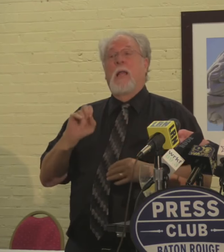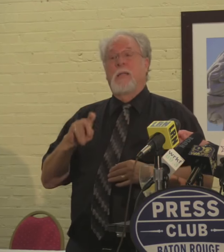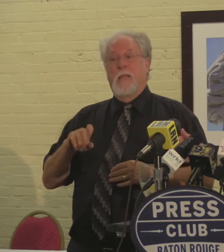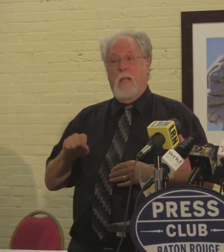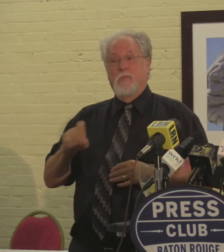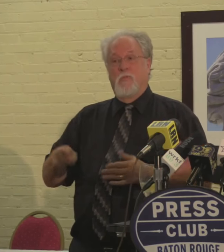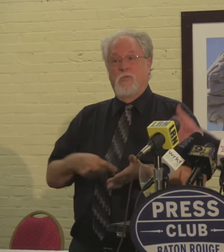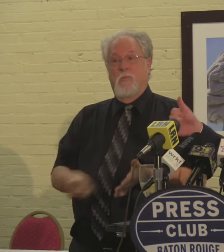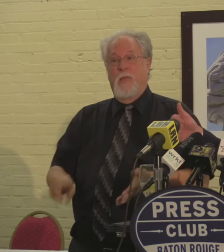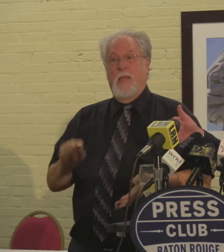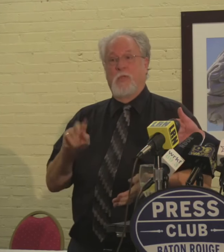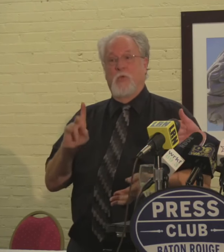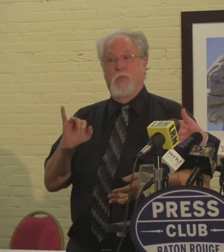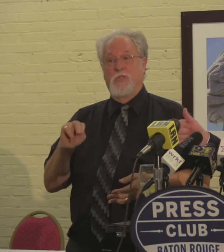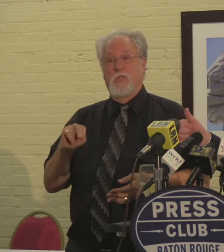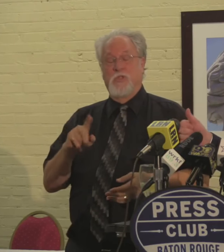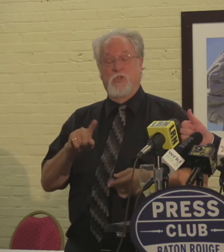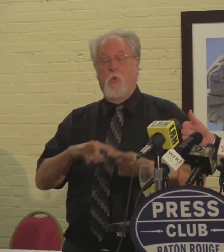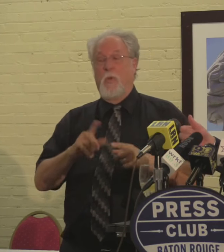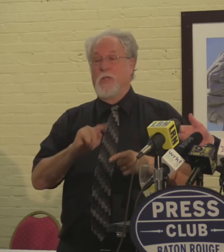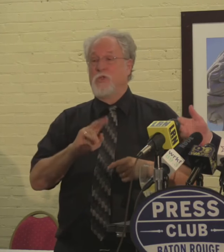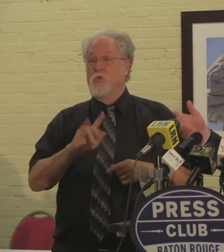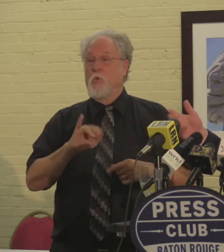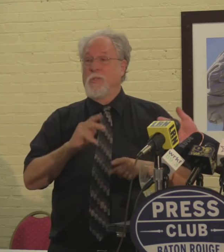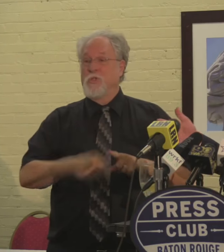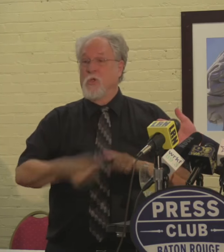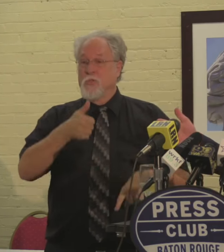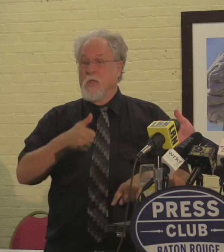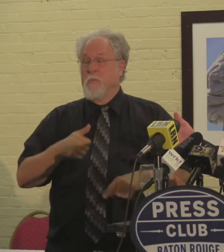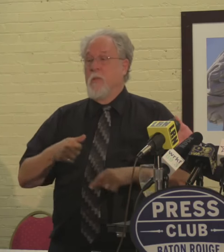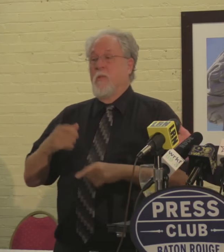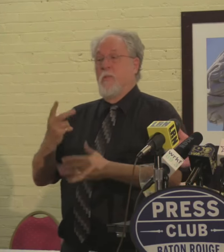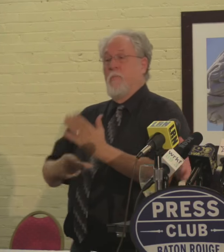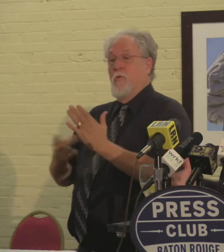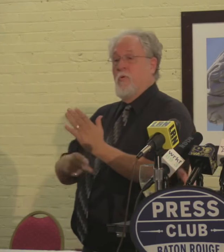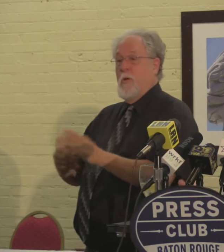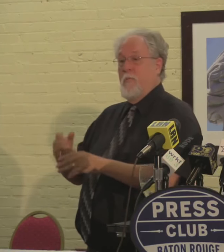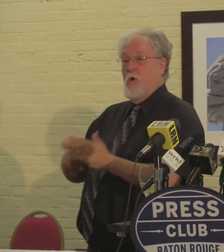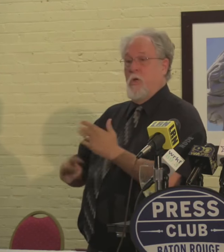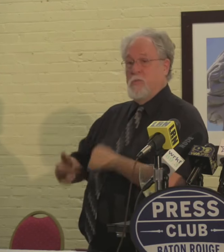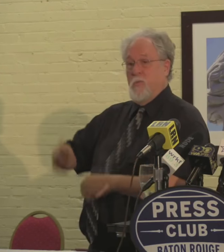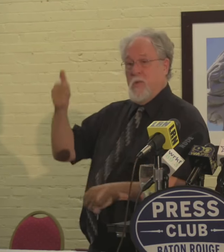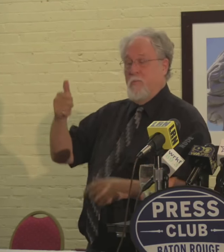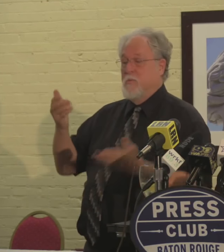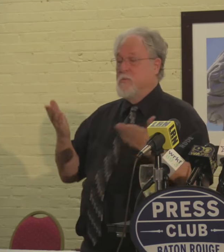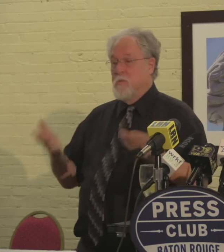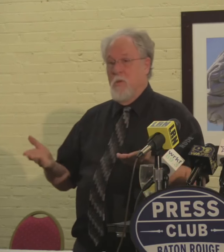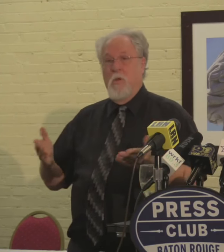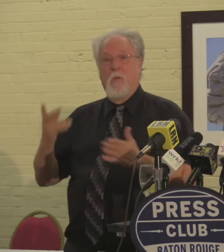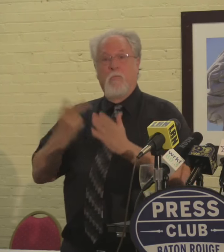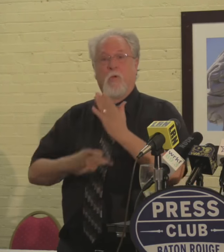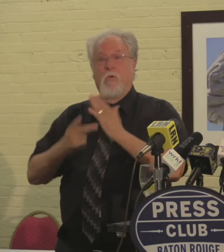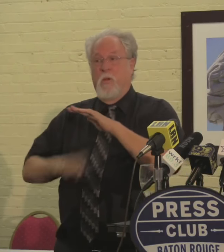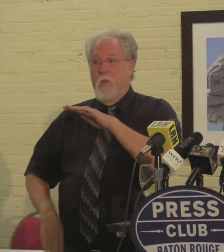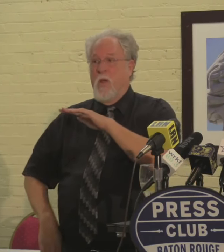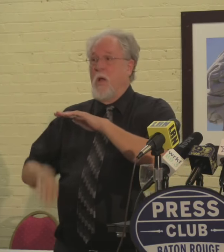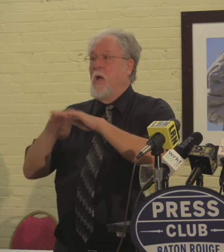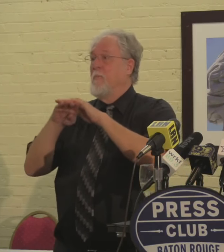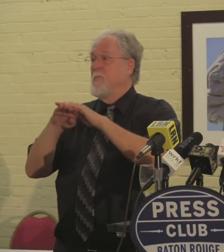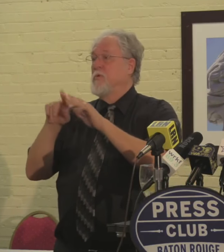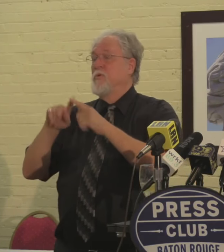pay tuition. So every time tuition went up, the cost of the program went up. And so we have a program today that is right at